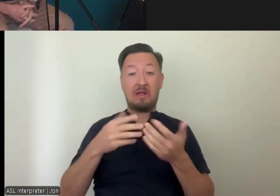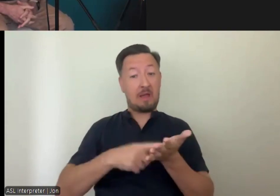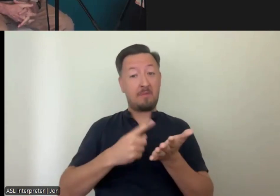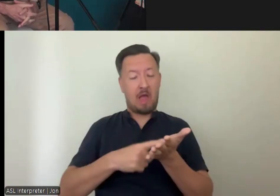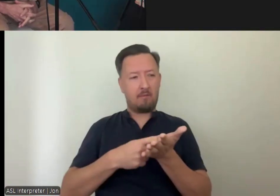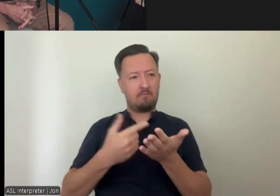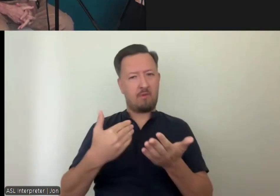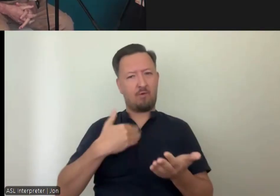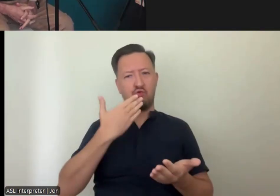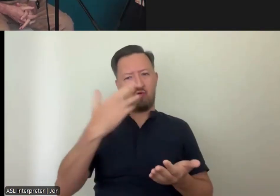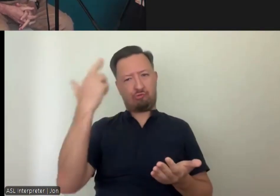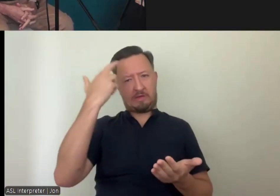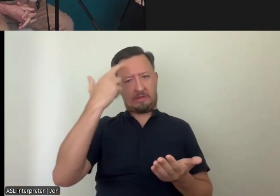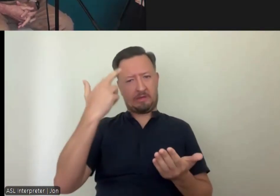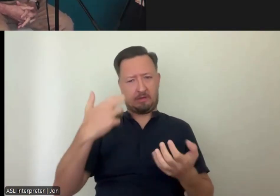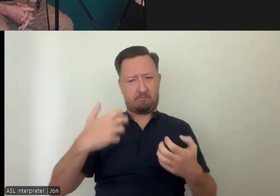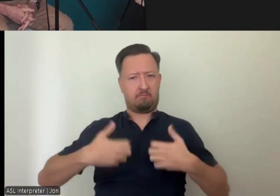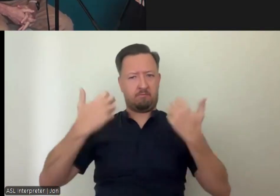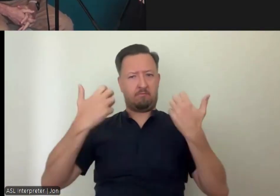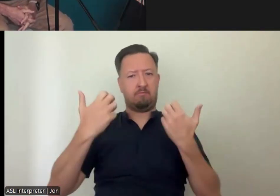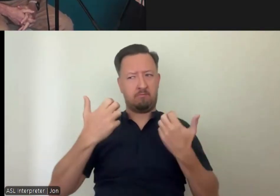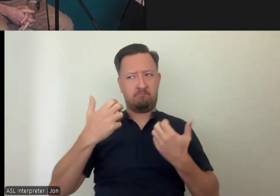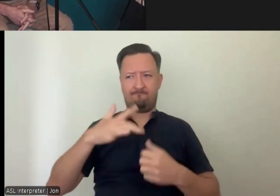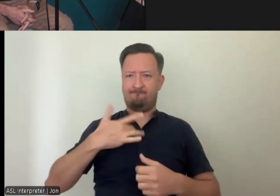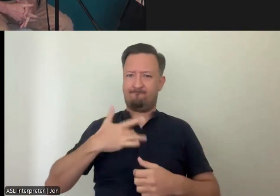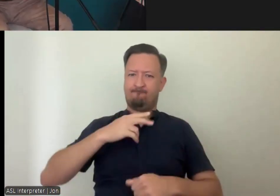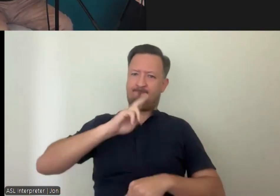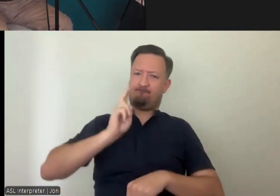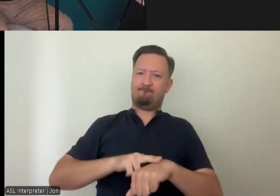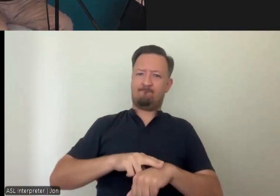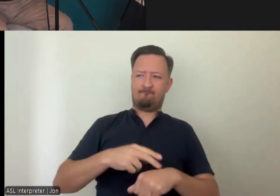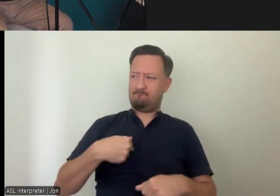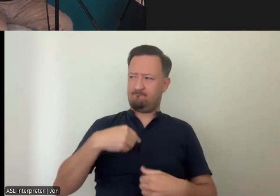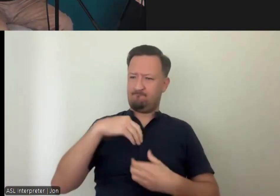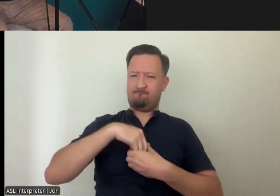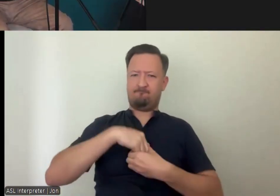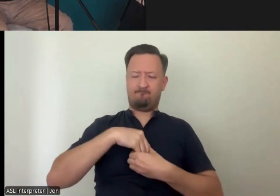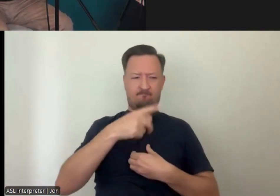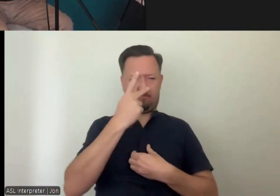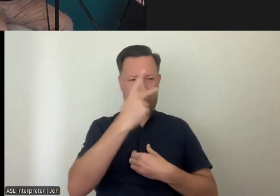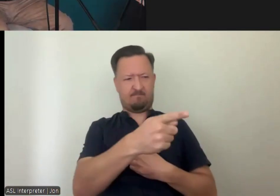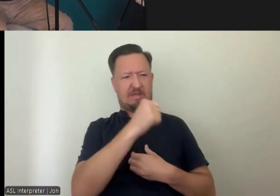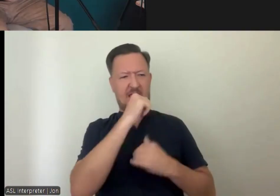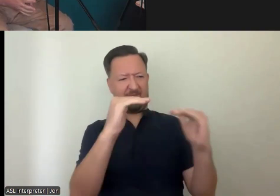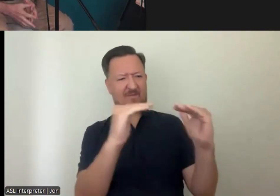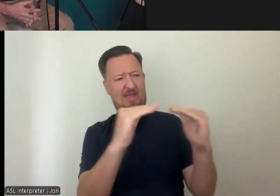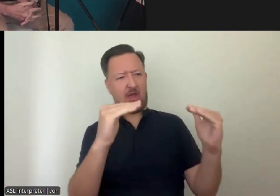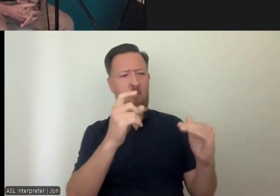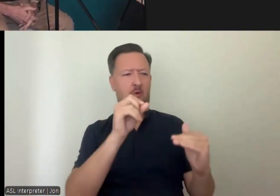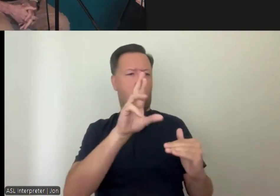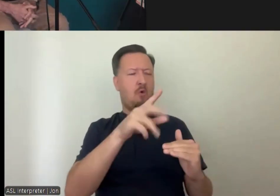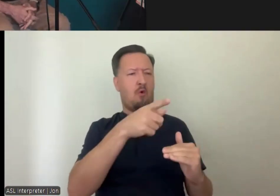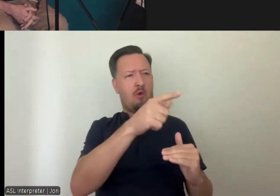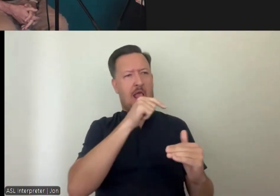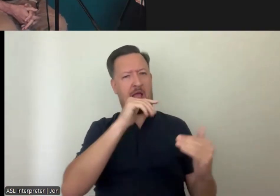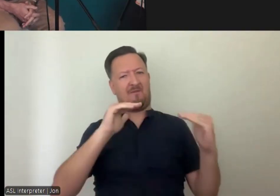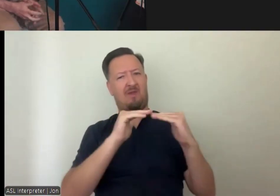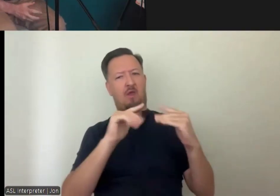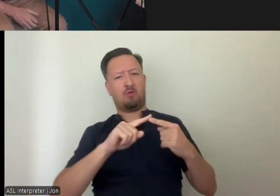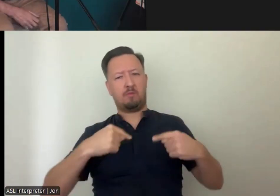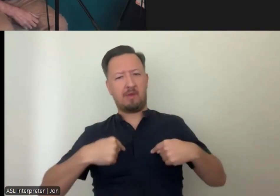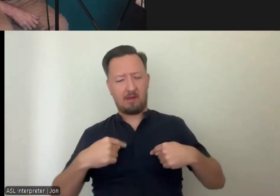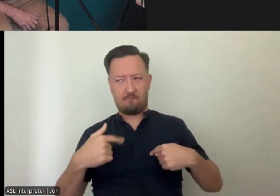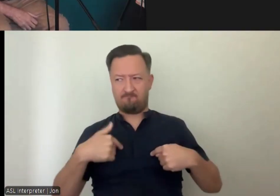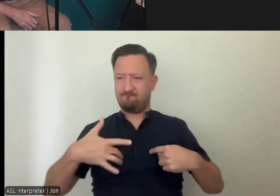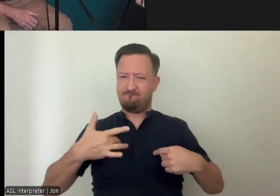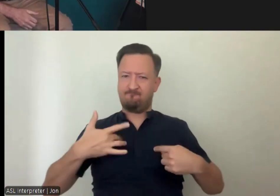it's natural for the Stoics to be angry in response to an injustice that either you received or somebody you loved received, but to